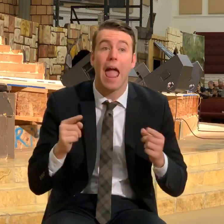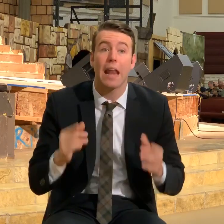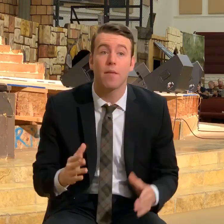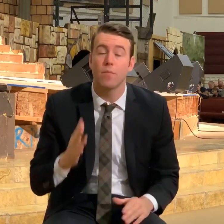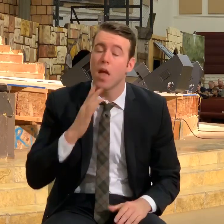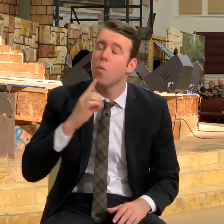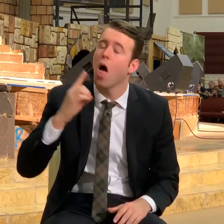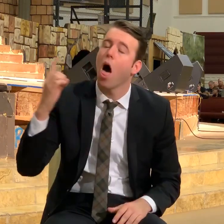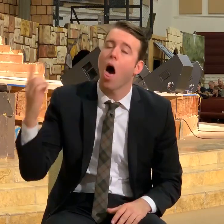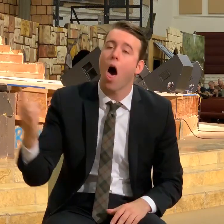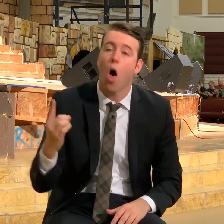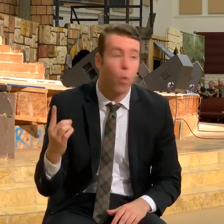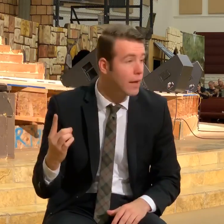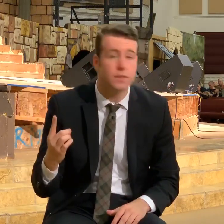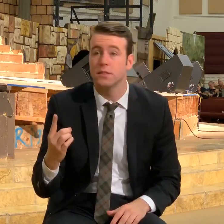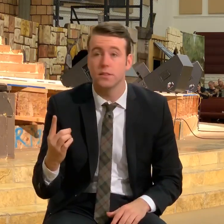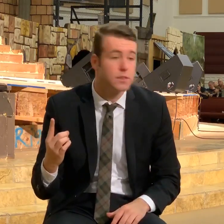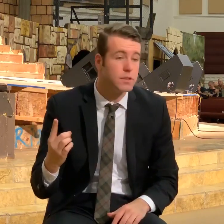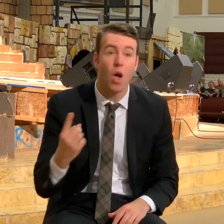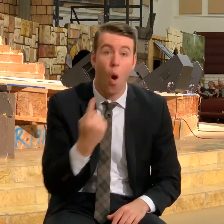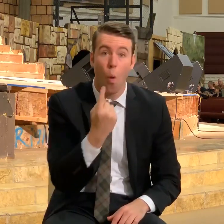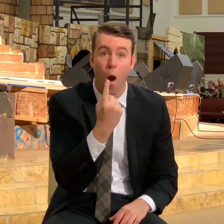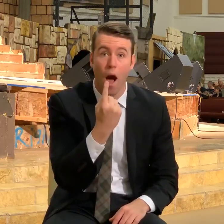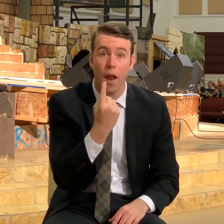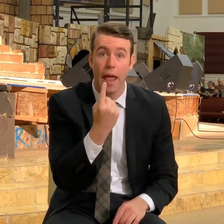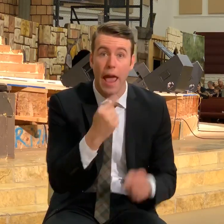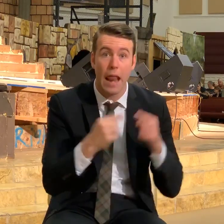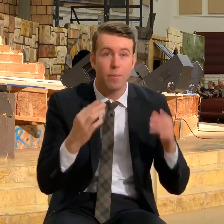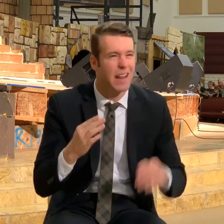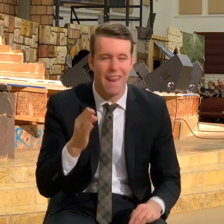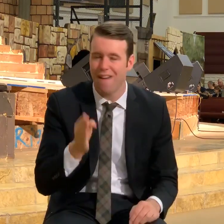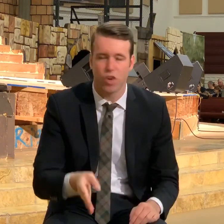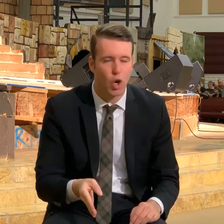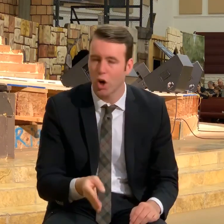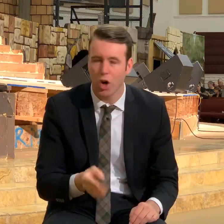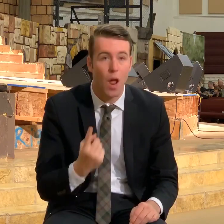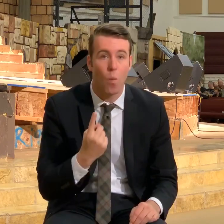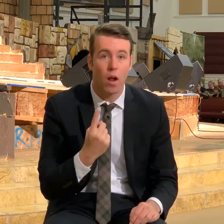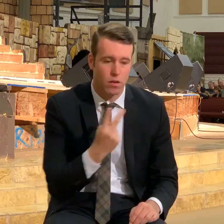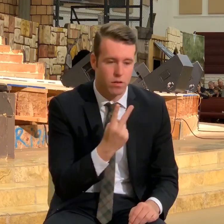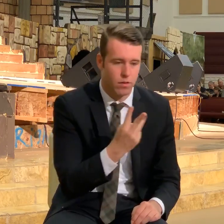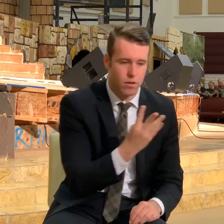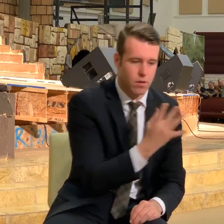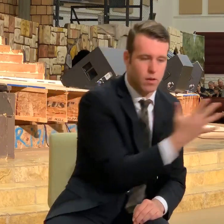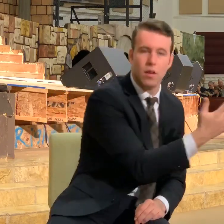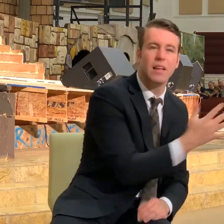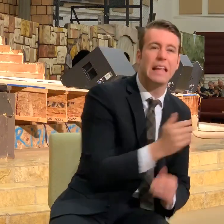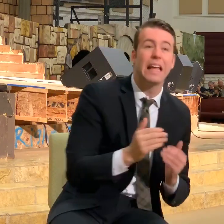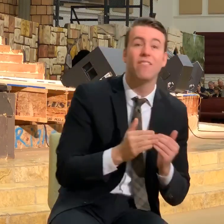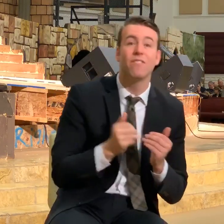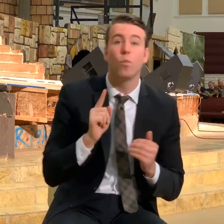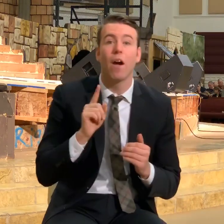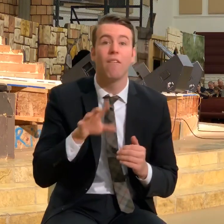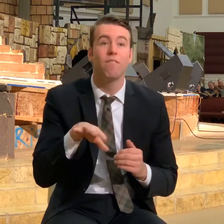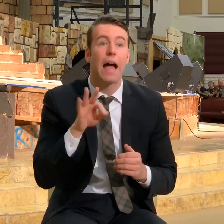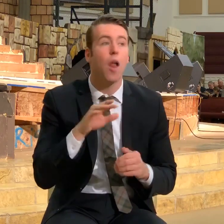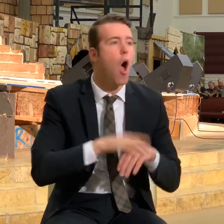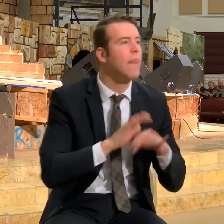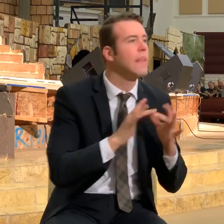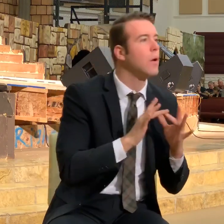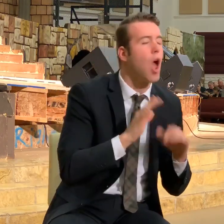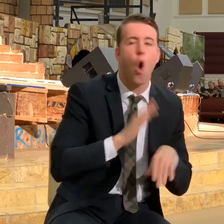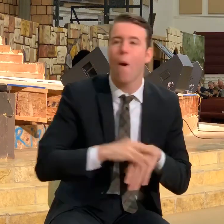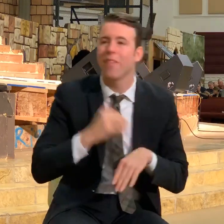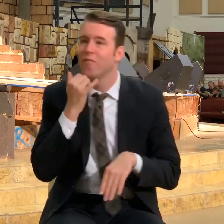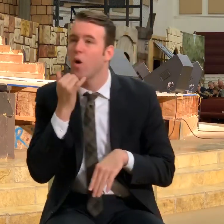to find other people to help air on you. They'll find it on the internet, they'll find it on the party line, they'll find it on the